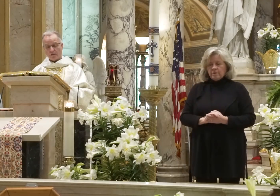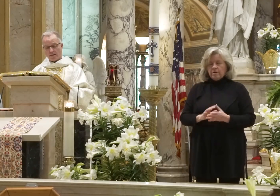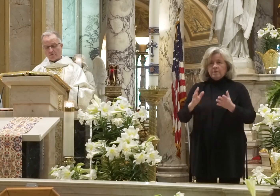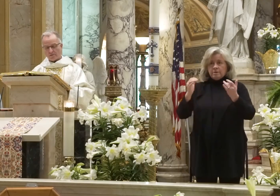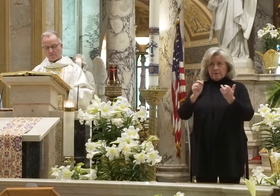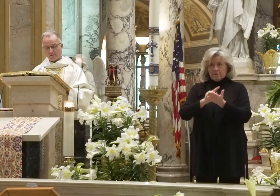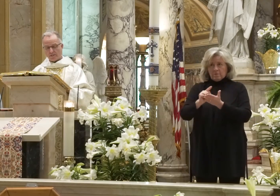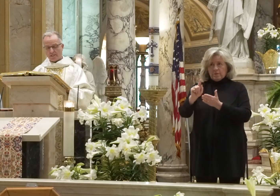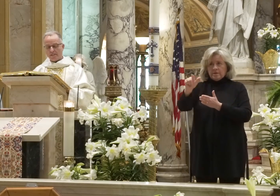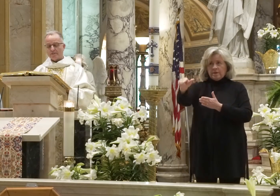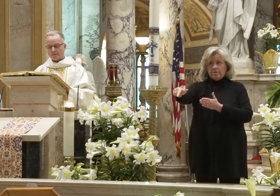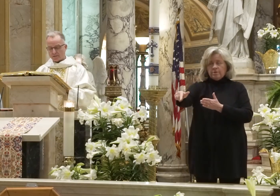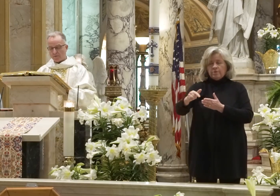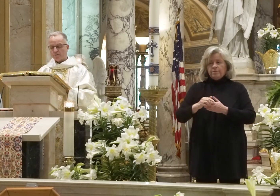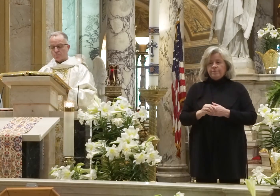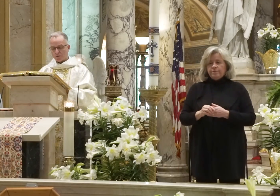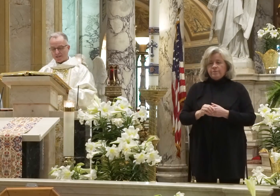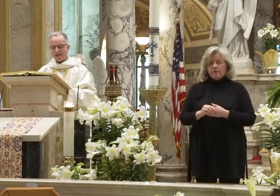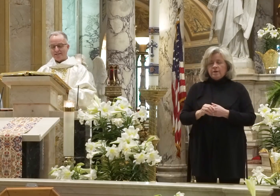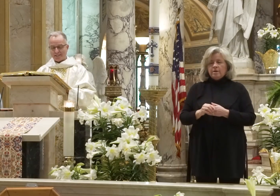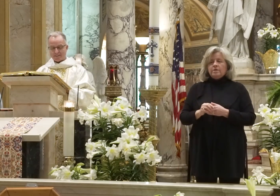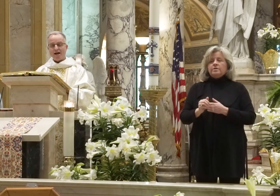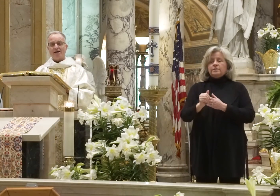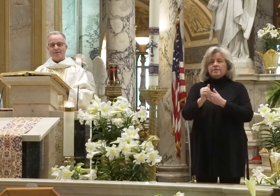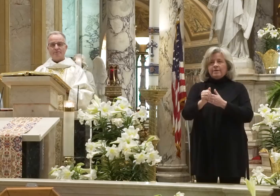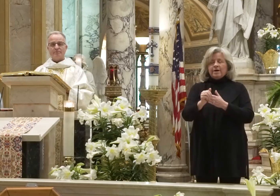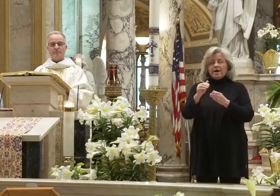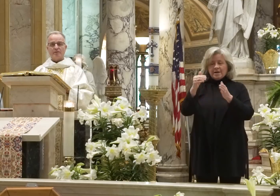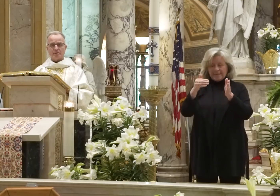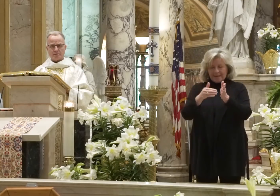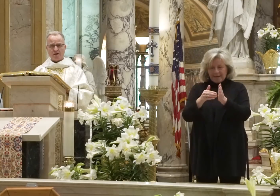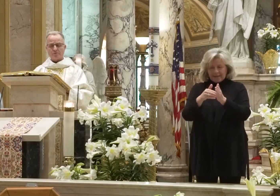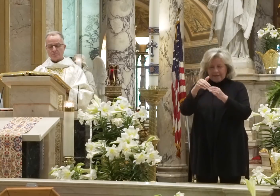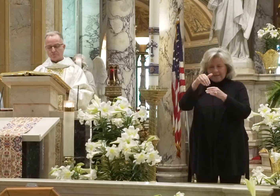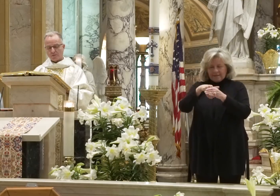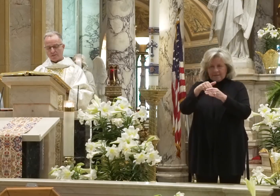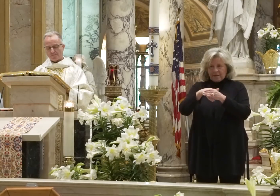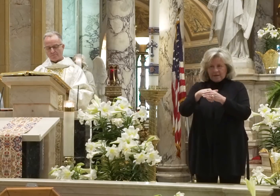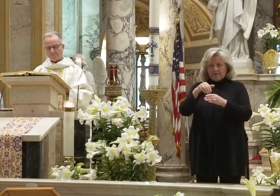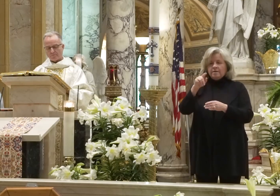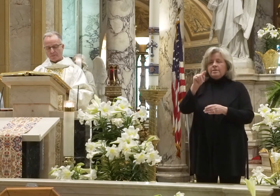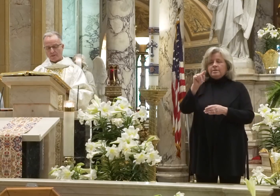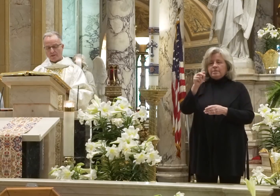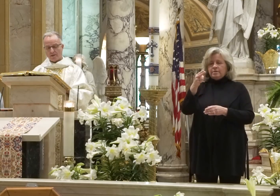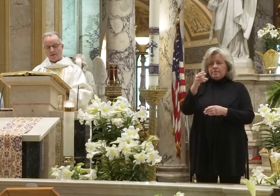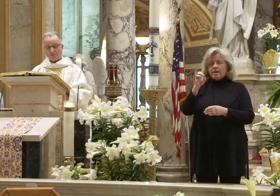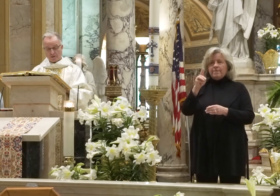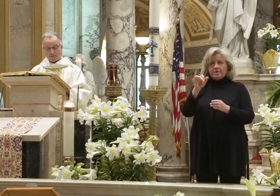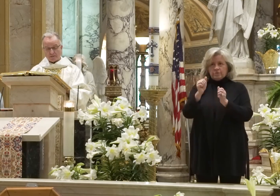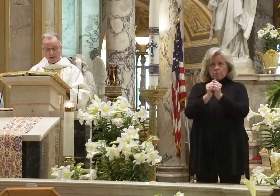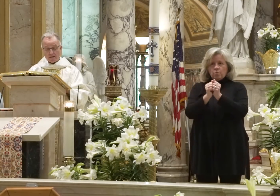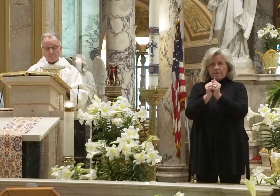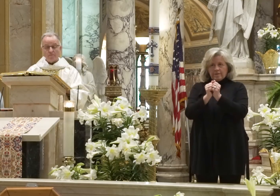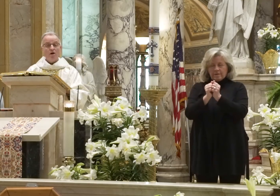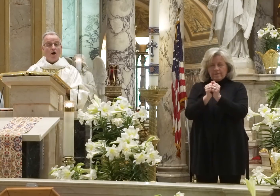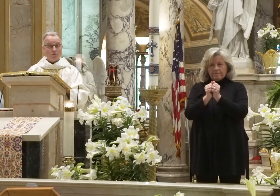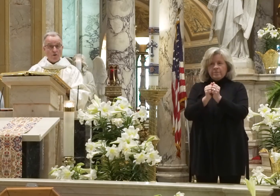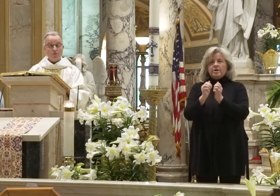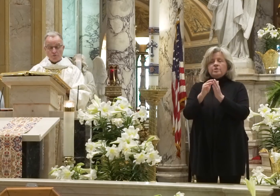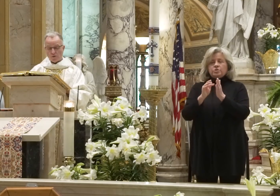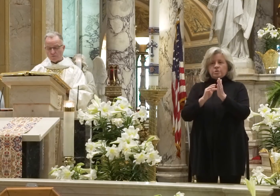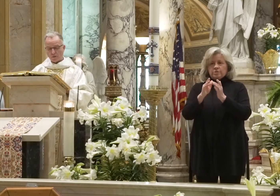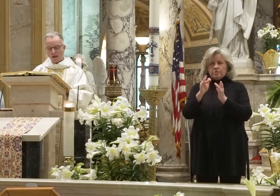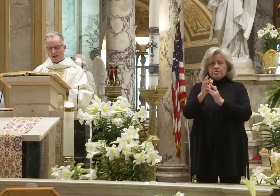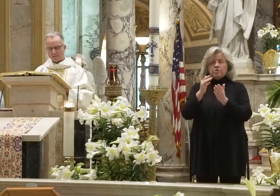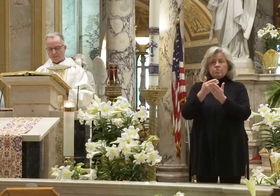Now a week later, his disciples were again inside, and Thomas was with them. Jesus came,